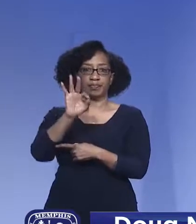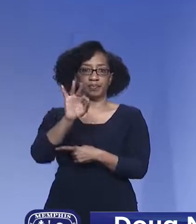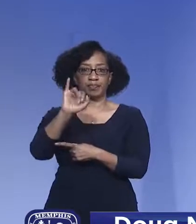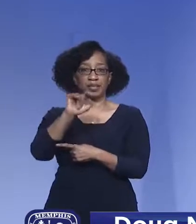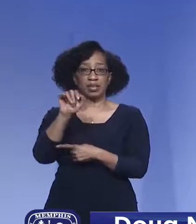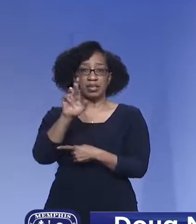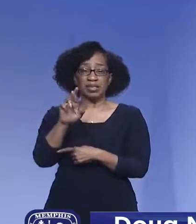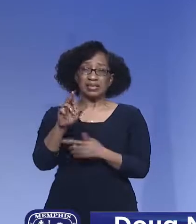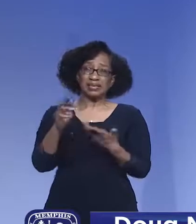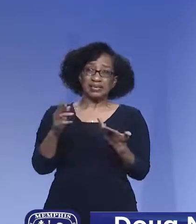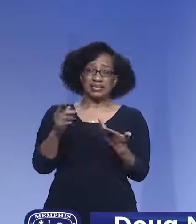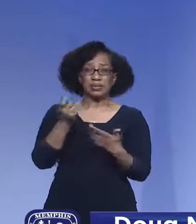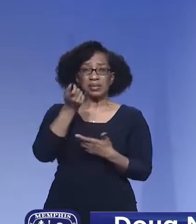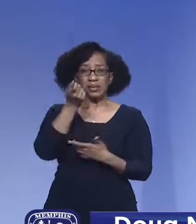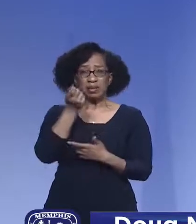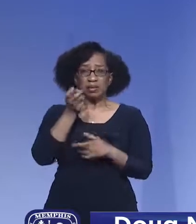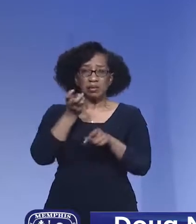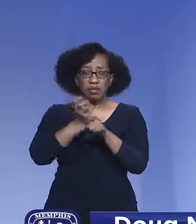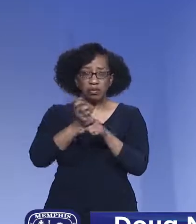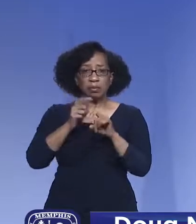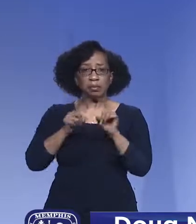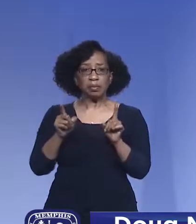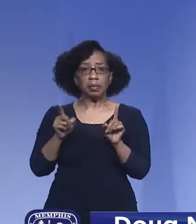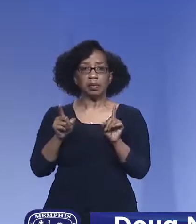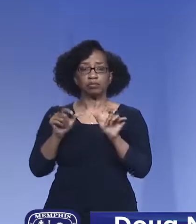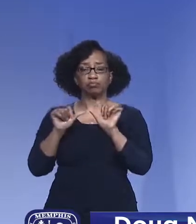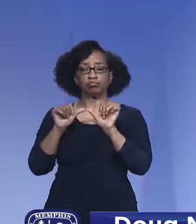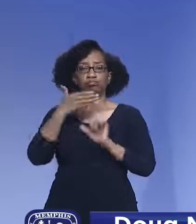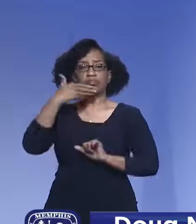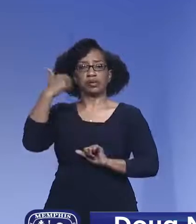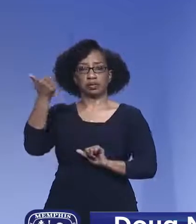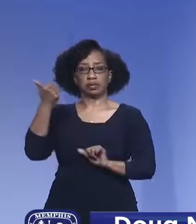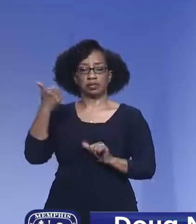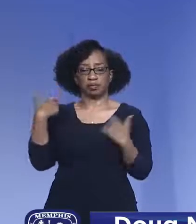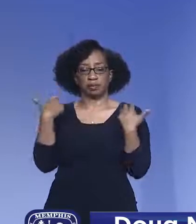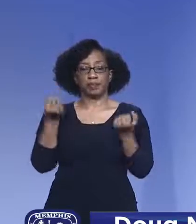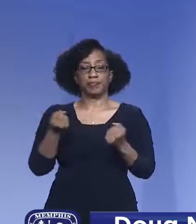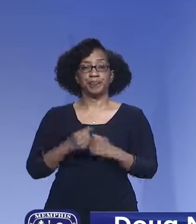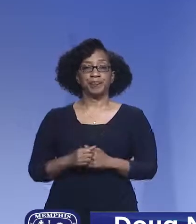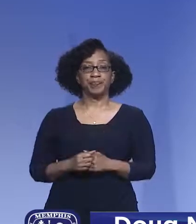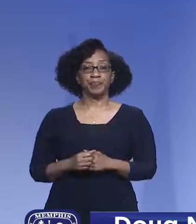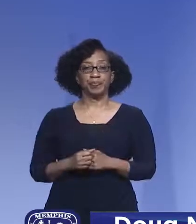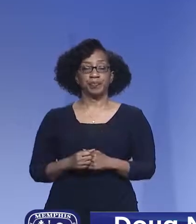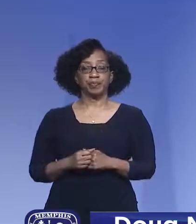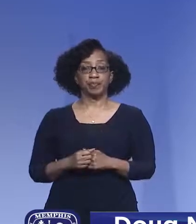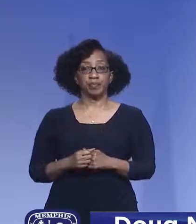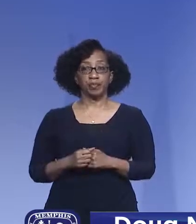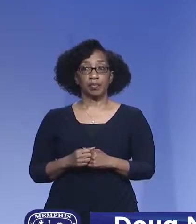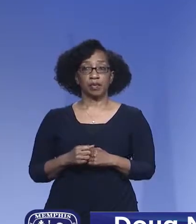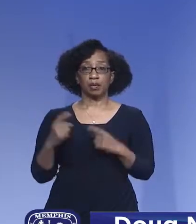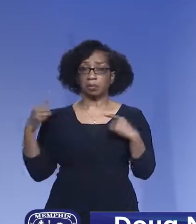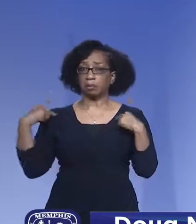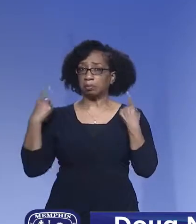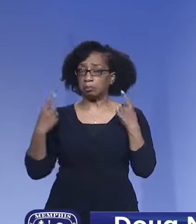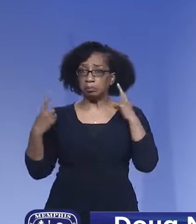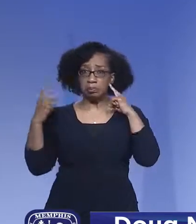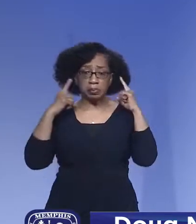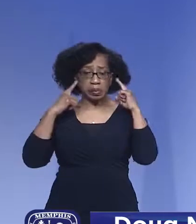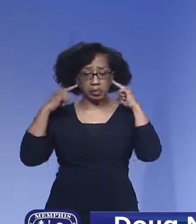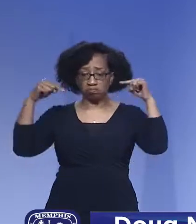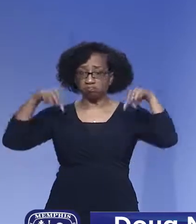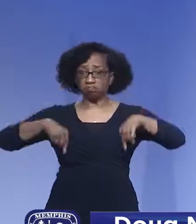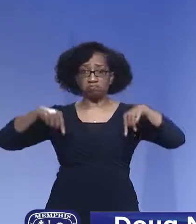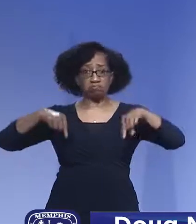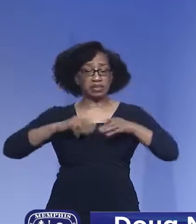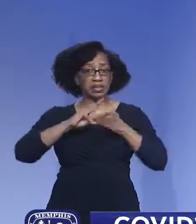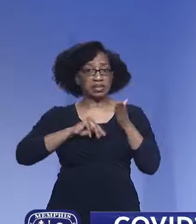handle, but it's the right thing to do so the operation can continue. To our knowledge, no one here in the local area has experienced any adverse